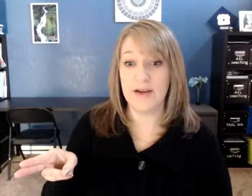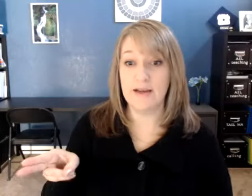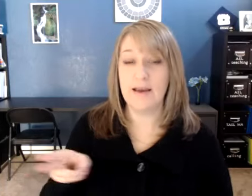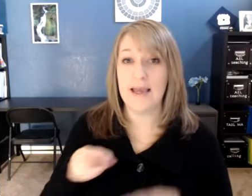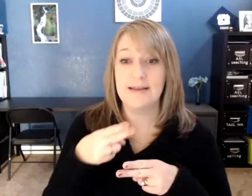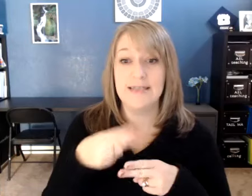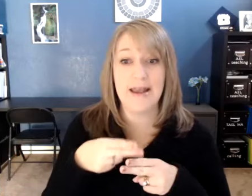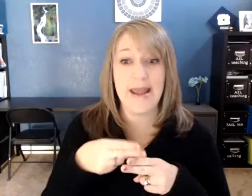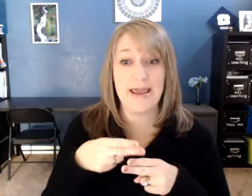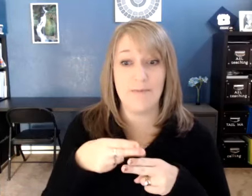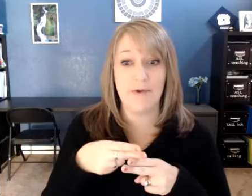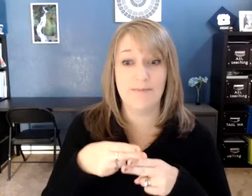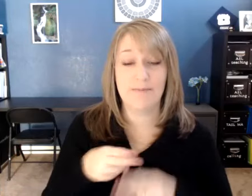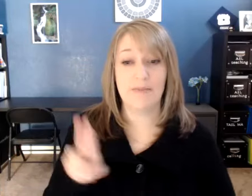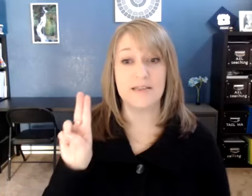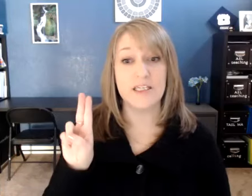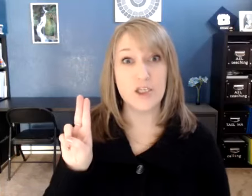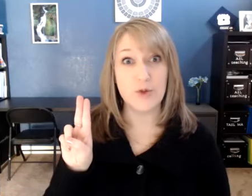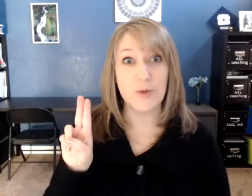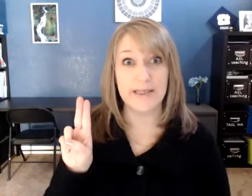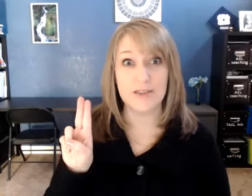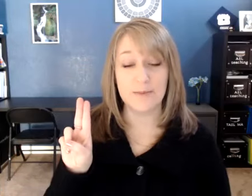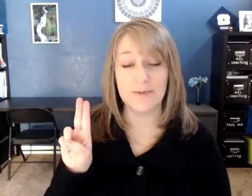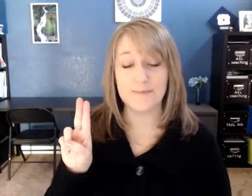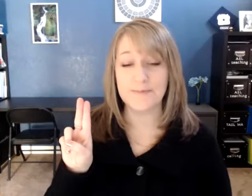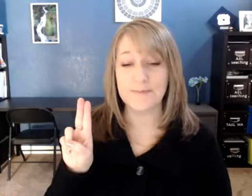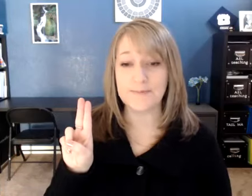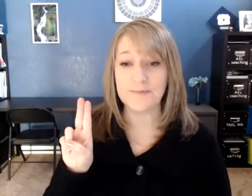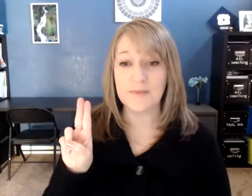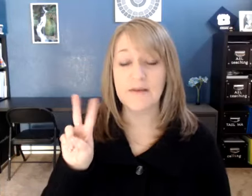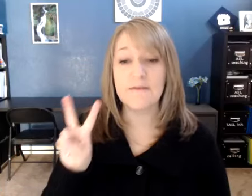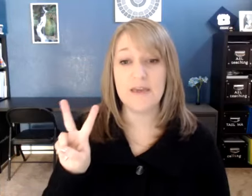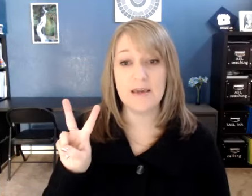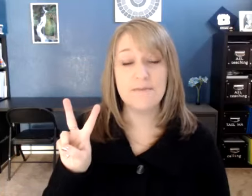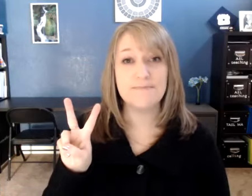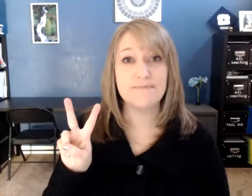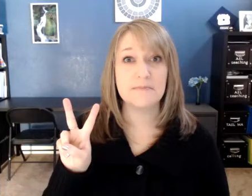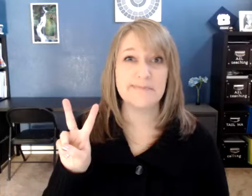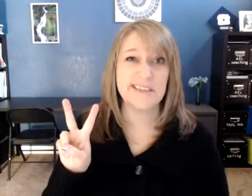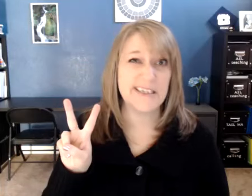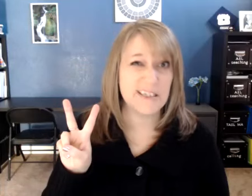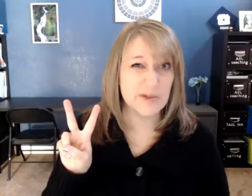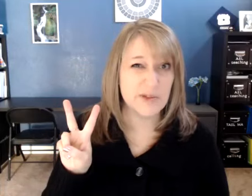hearing and name. That's a U hand shape. V is like a number 2.